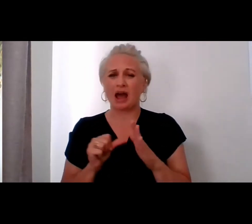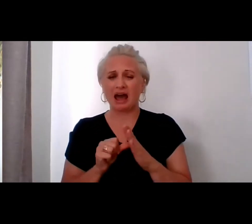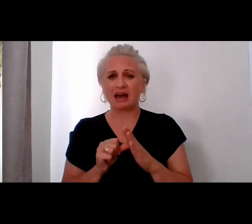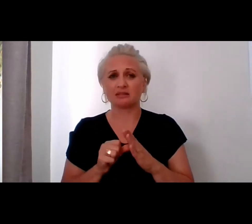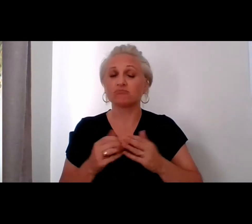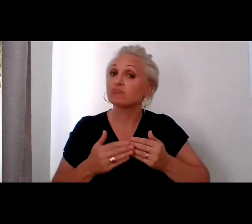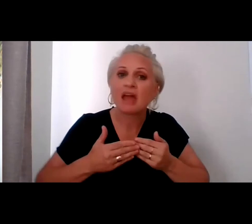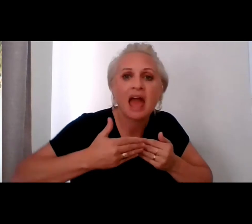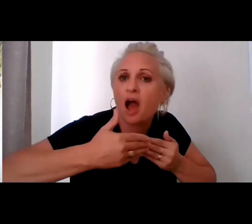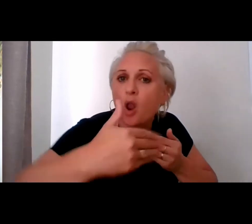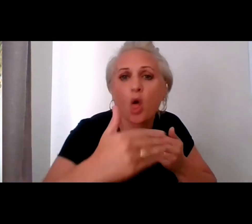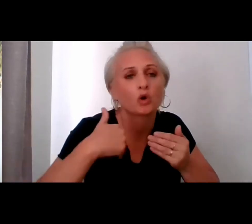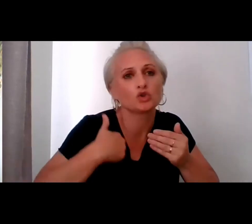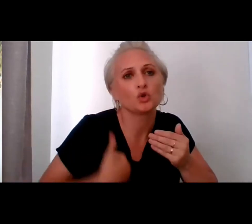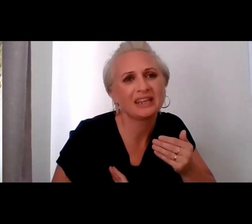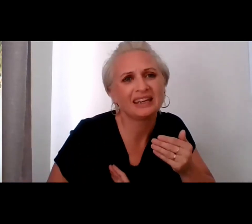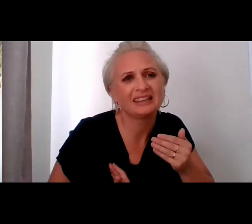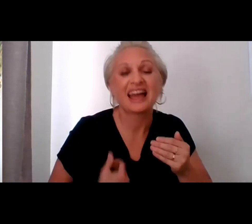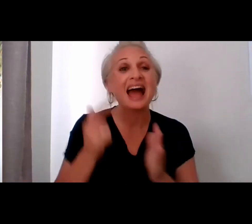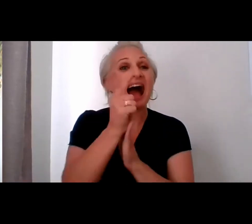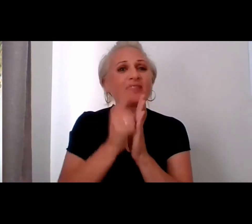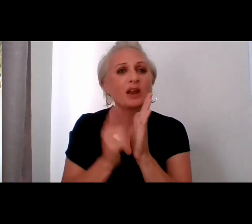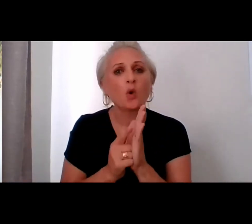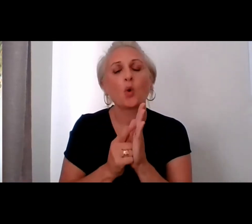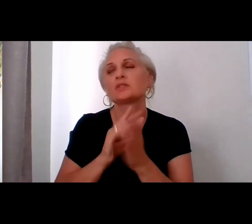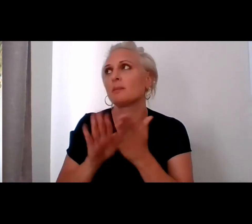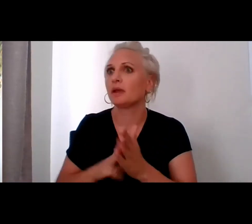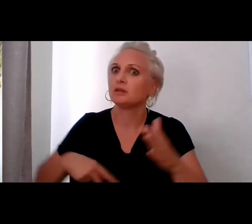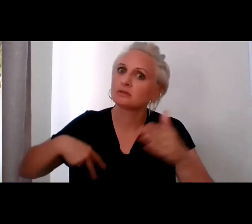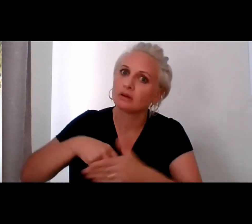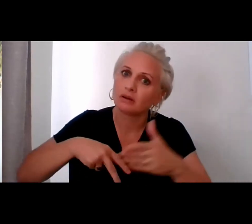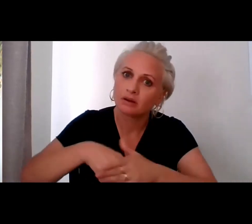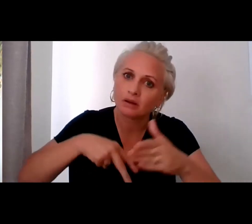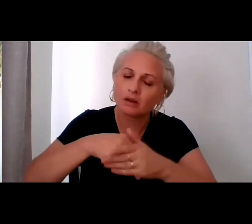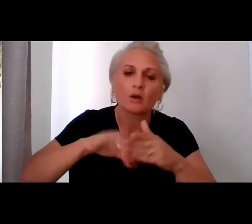Are there legislative barriers which will slow an option down or even discount it?